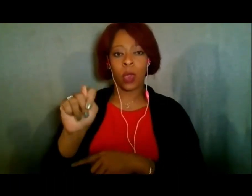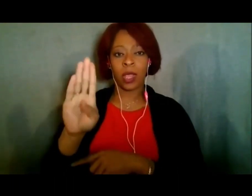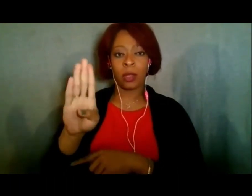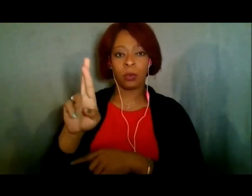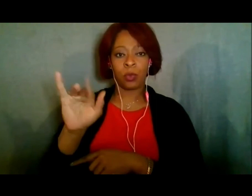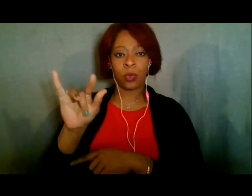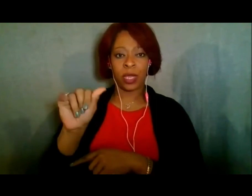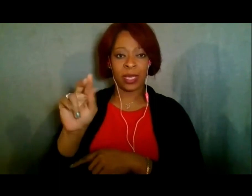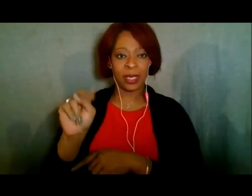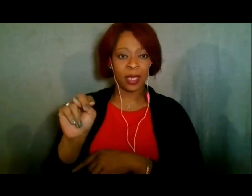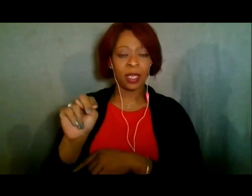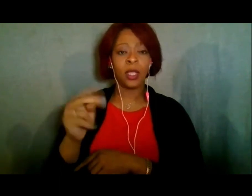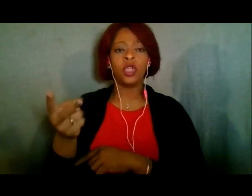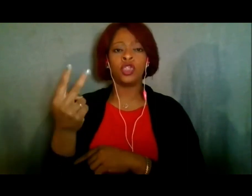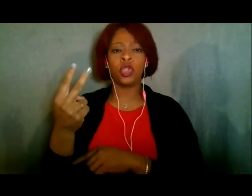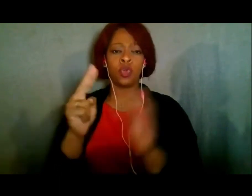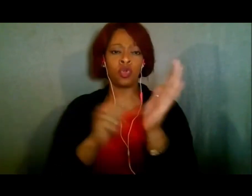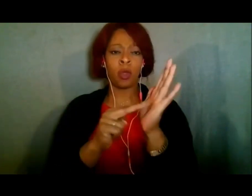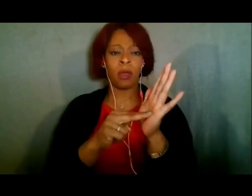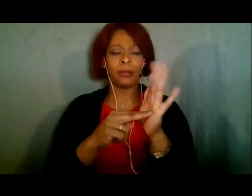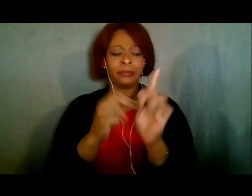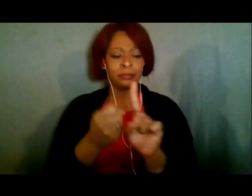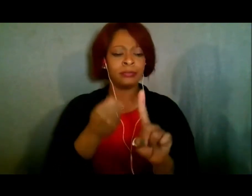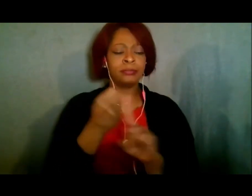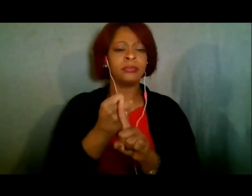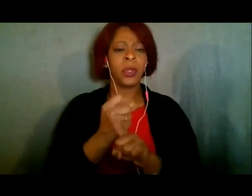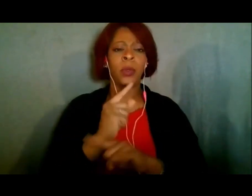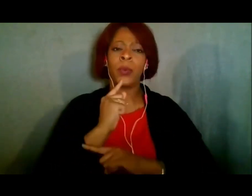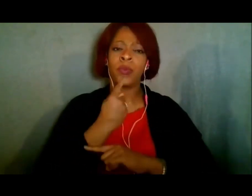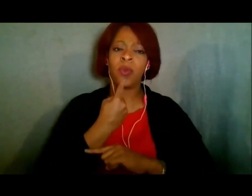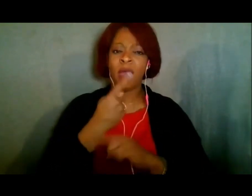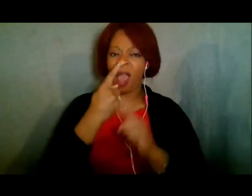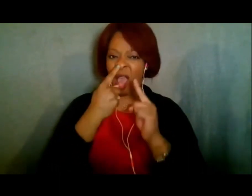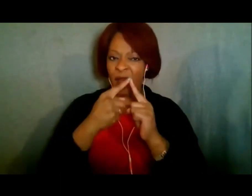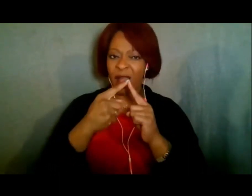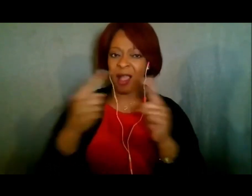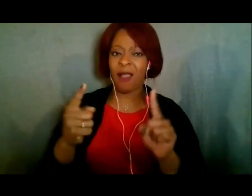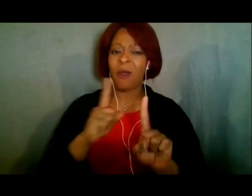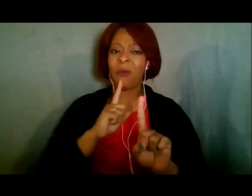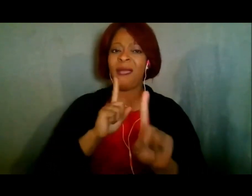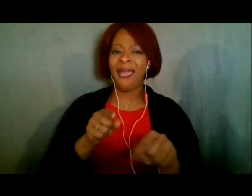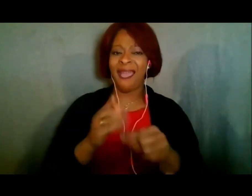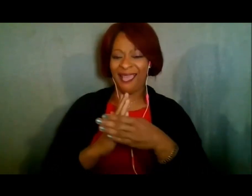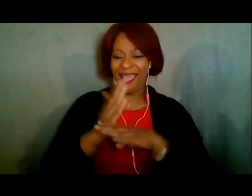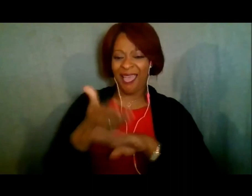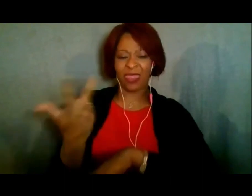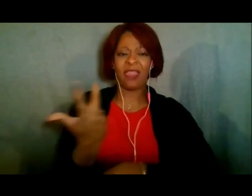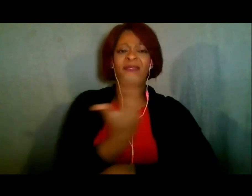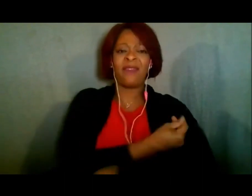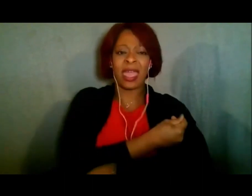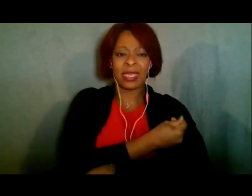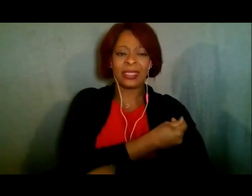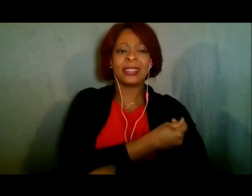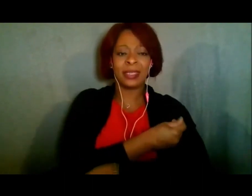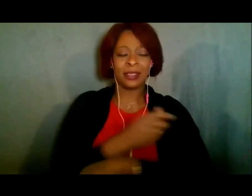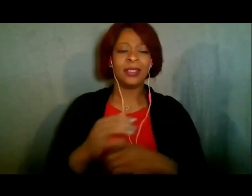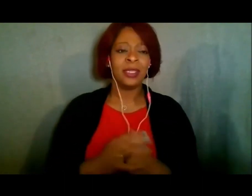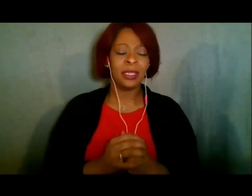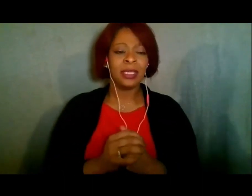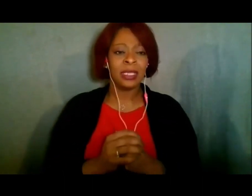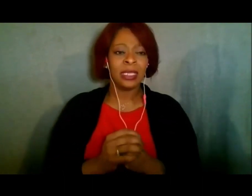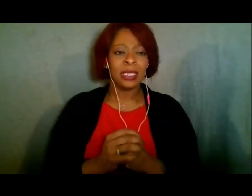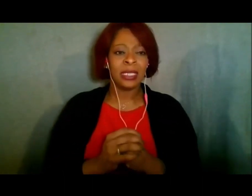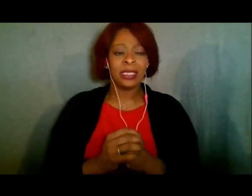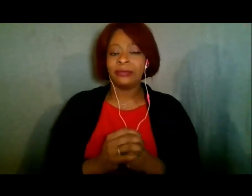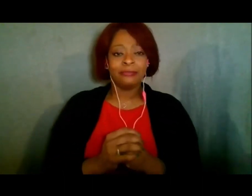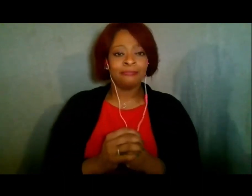nurses had an allergic reaction, a severe allergic reaction, immediately after vaccination. We